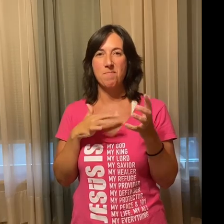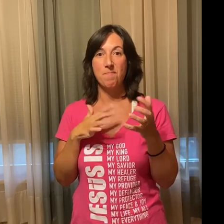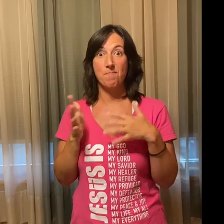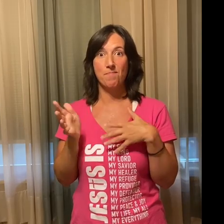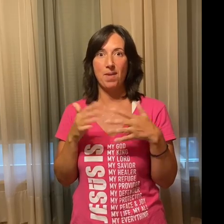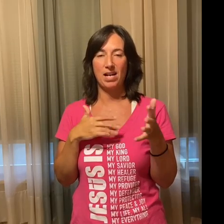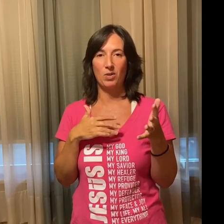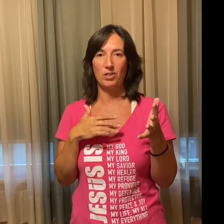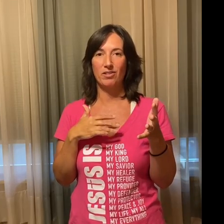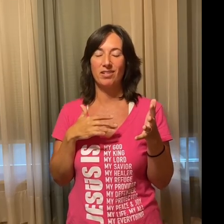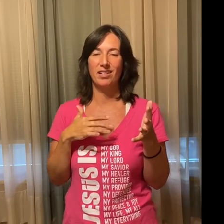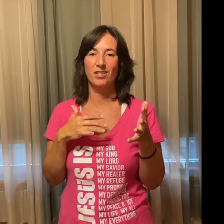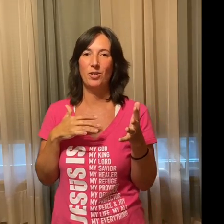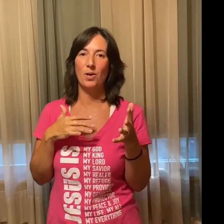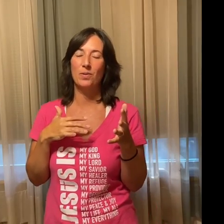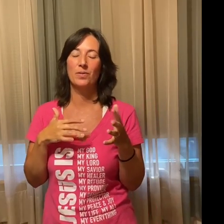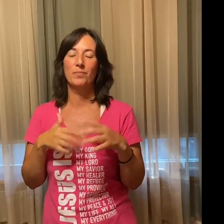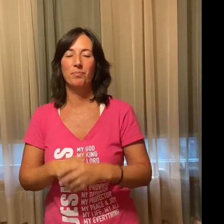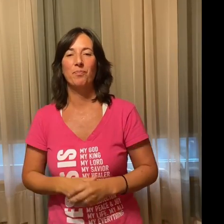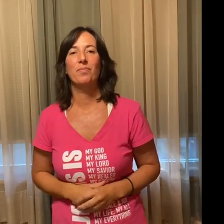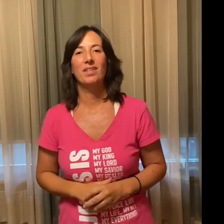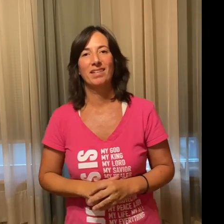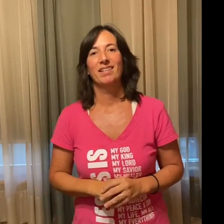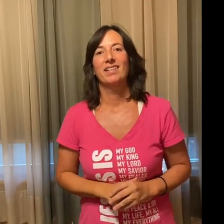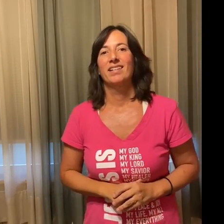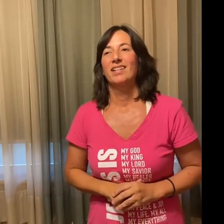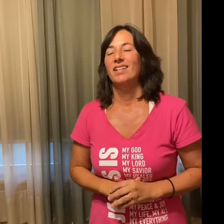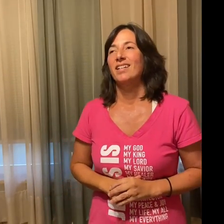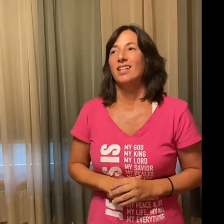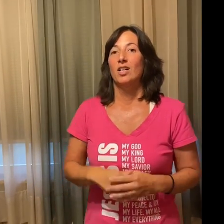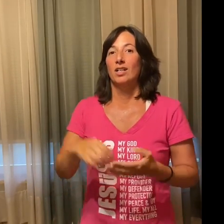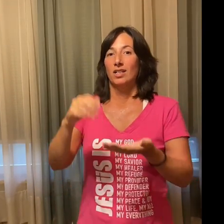translate it backwards. So